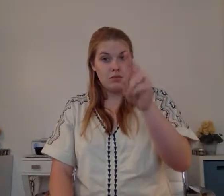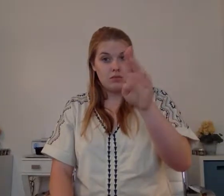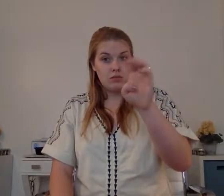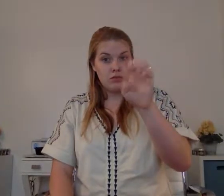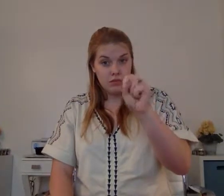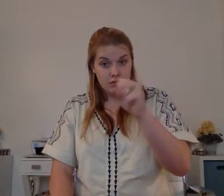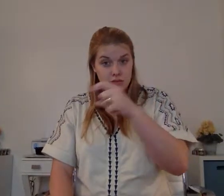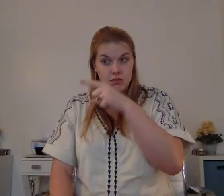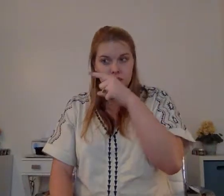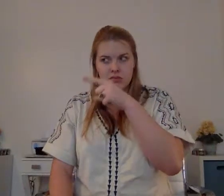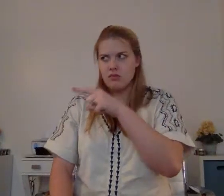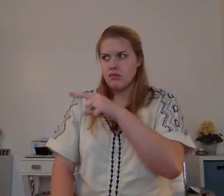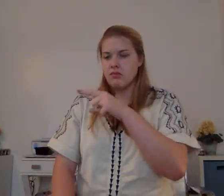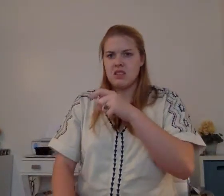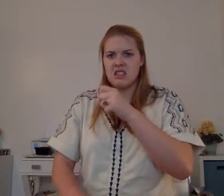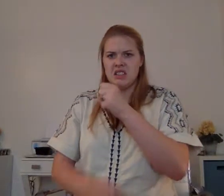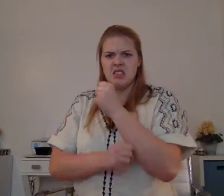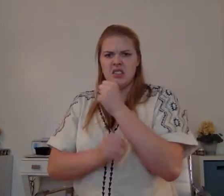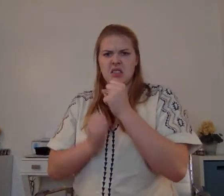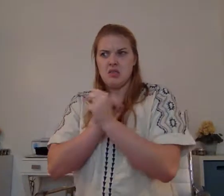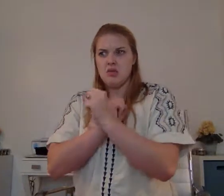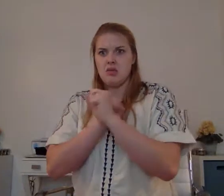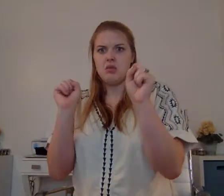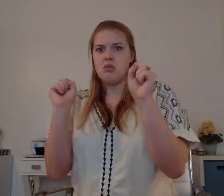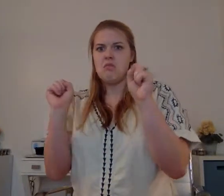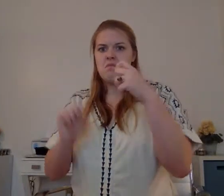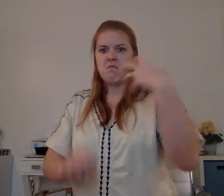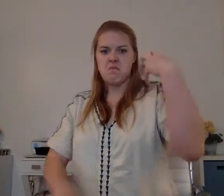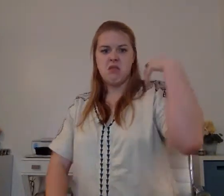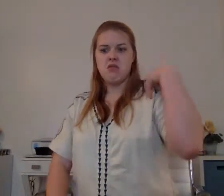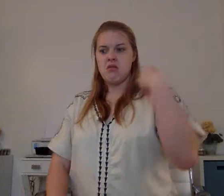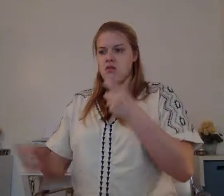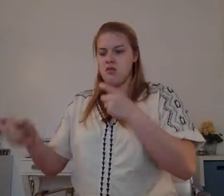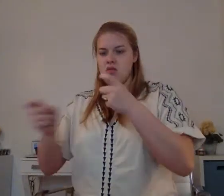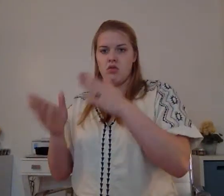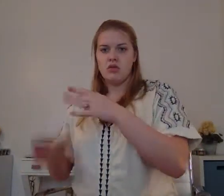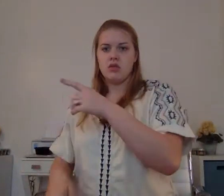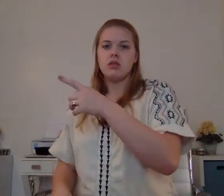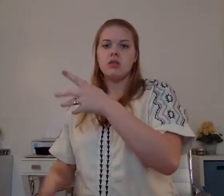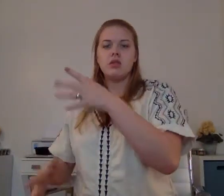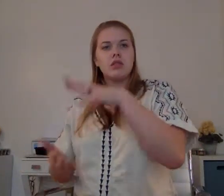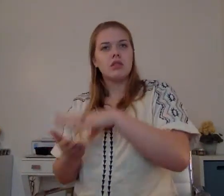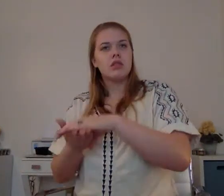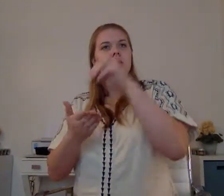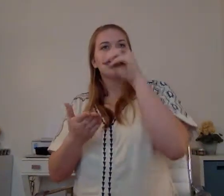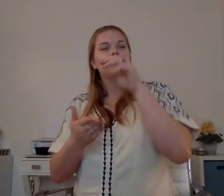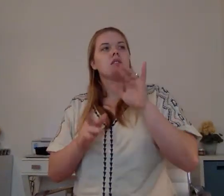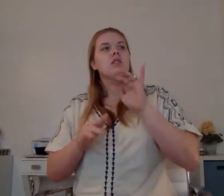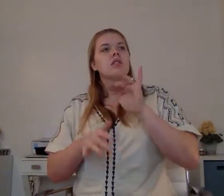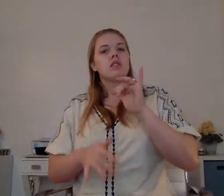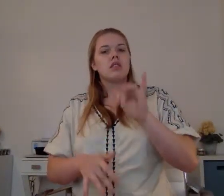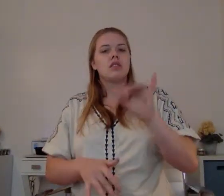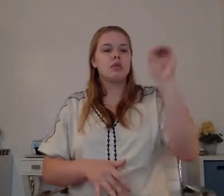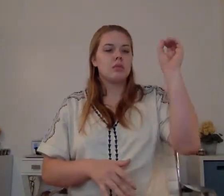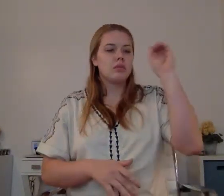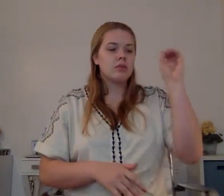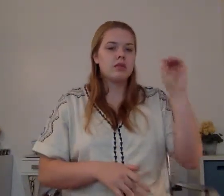And from isolationists, we will learn the need for global solidarity. And from tribalists, we will learn